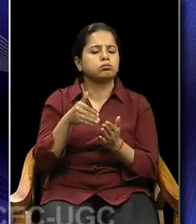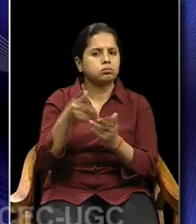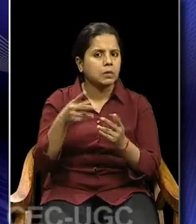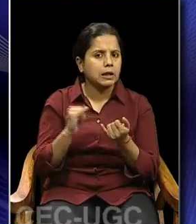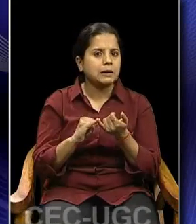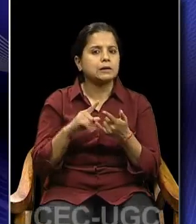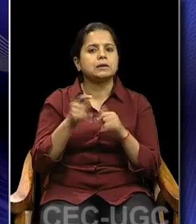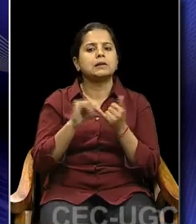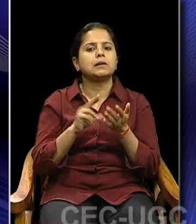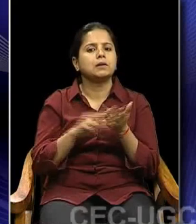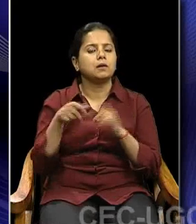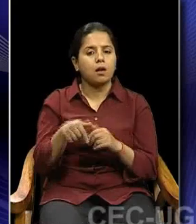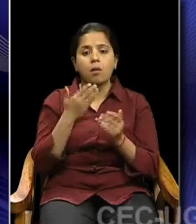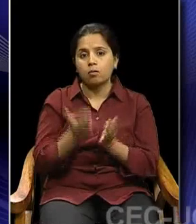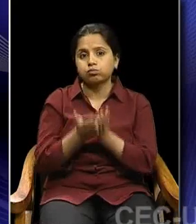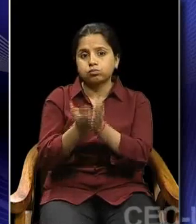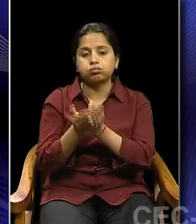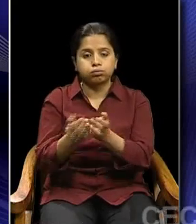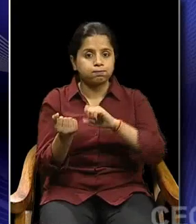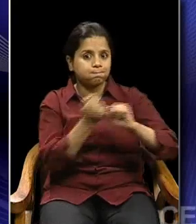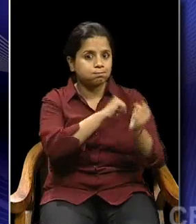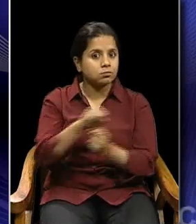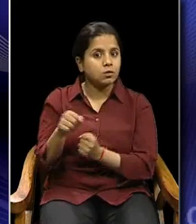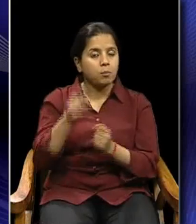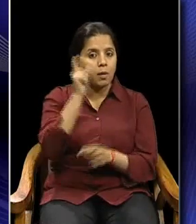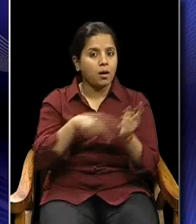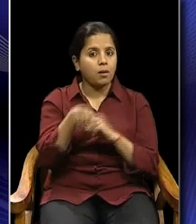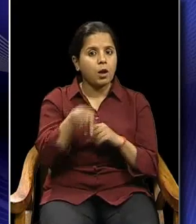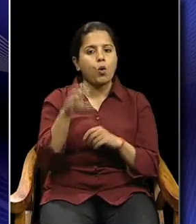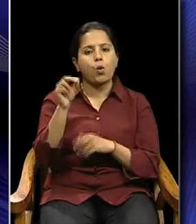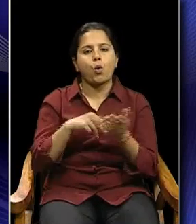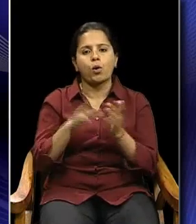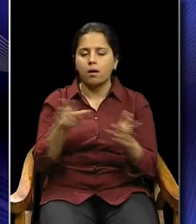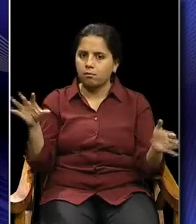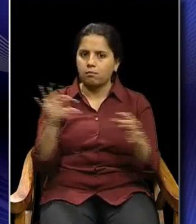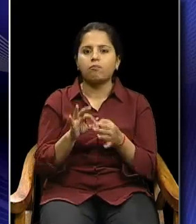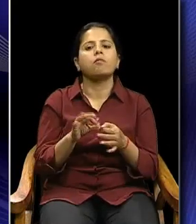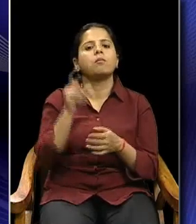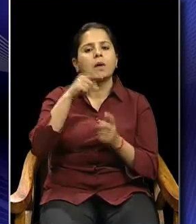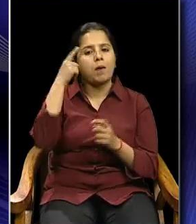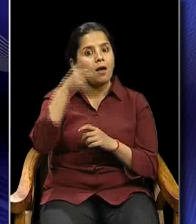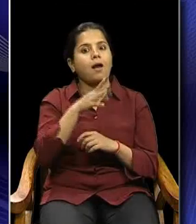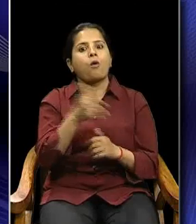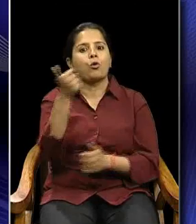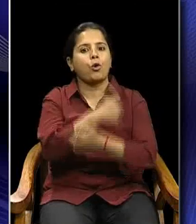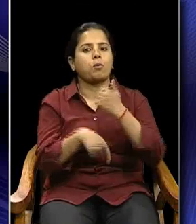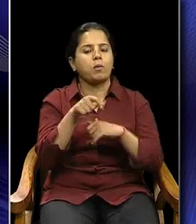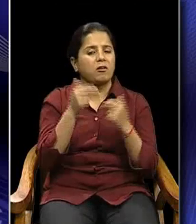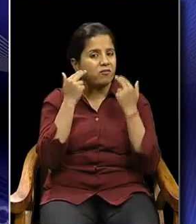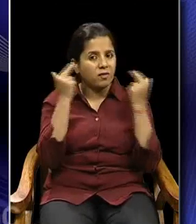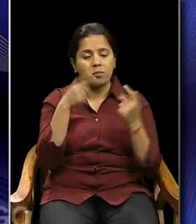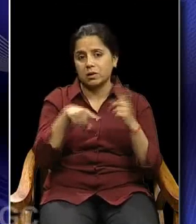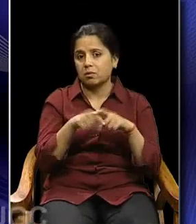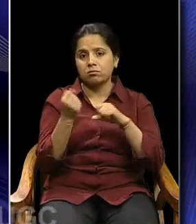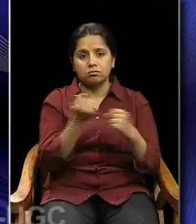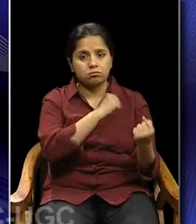become very popular. Boat race festival is associated with Onam, and it is among the most popular of these,